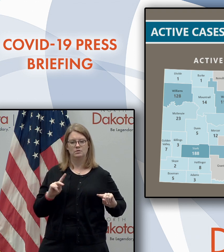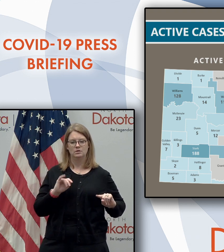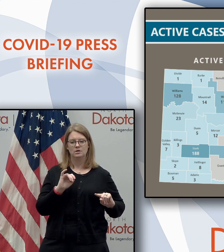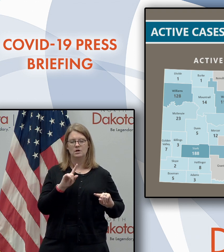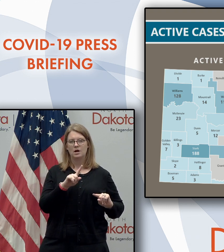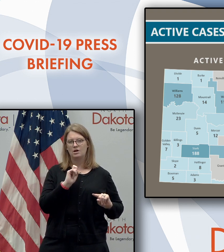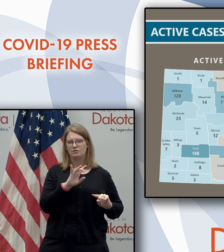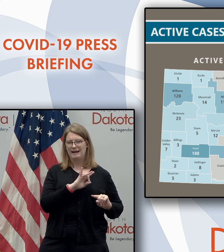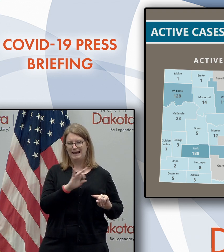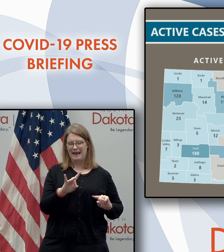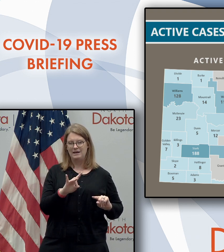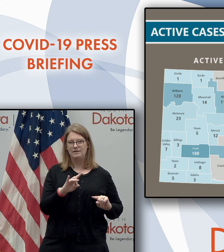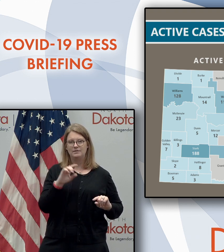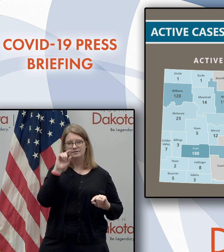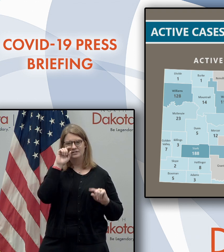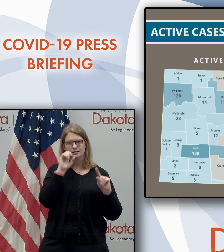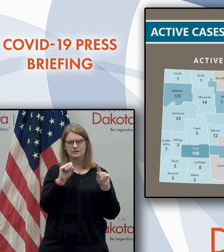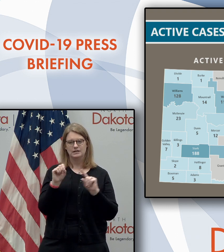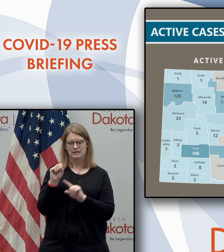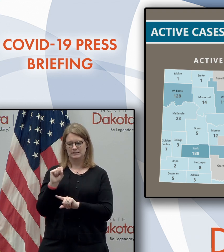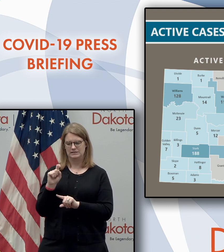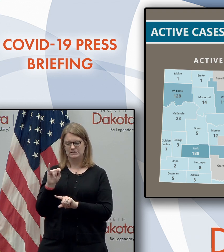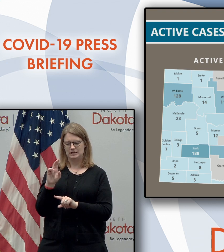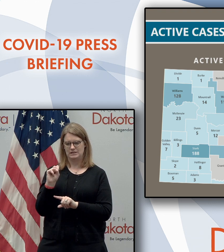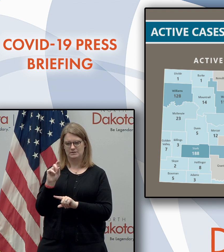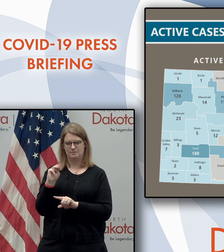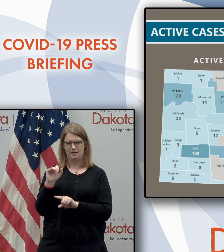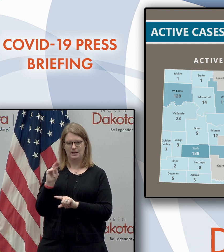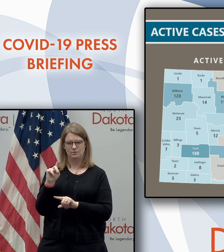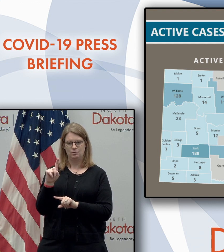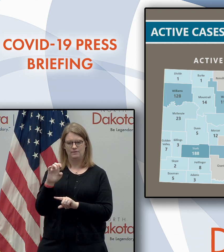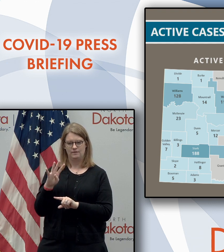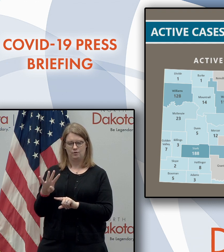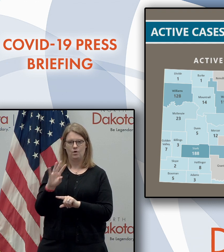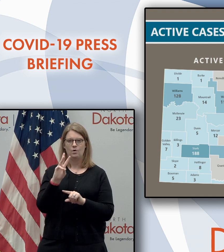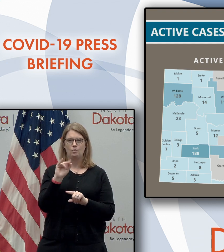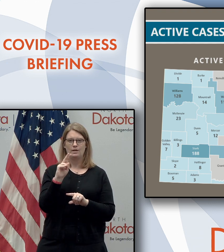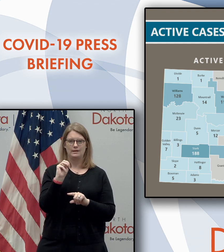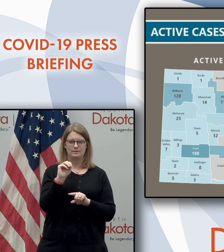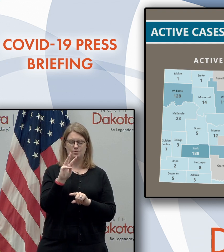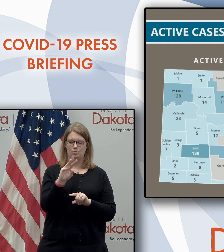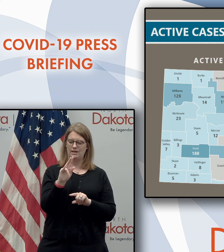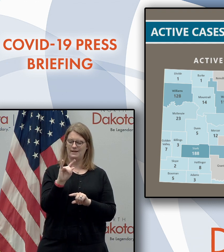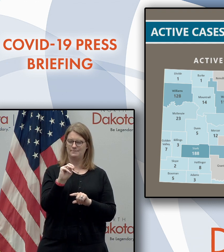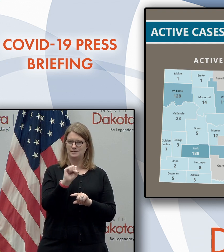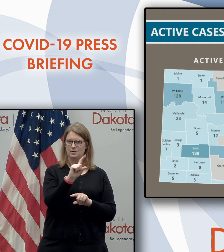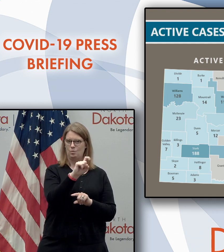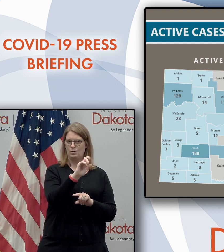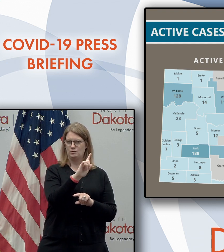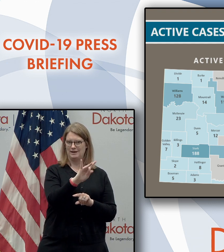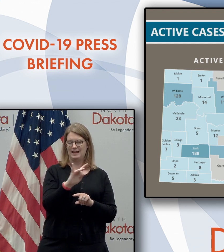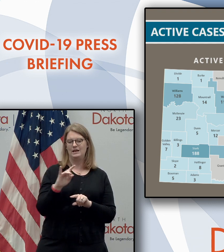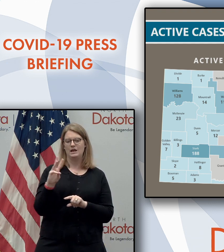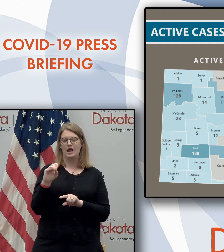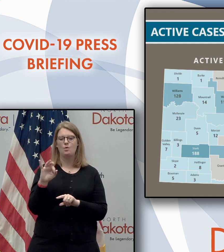to 188, Stutzman County 154, Williams County 128, and Ward